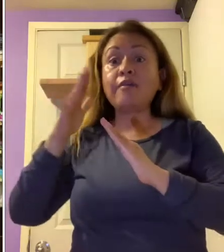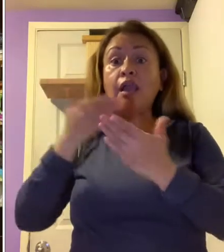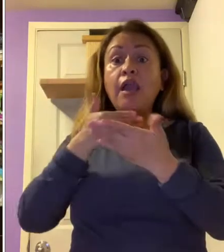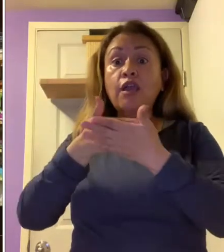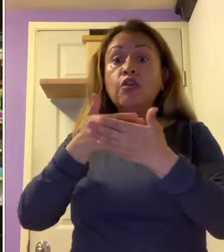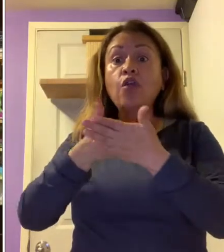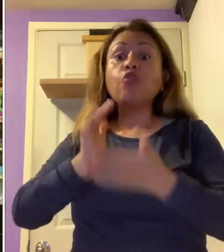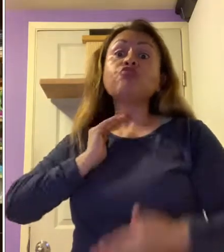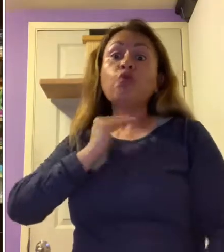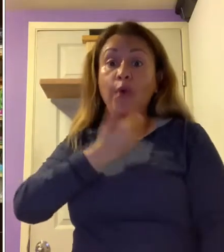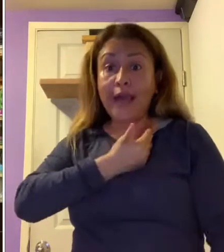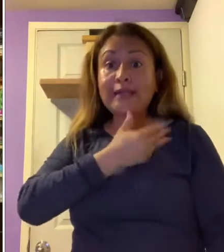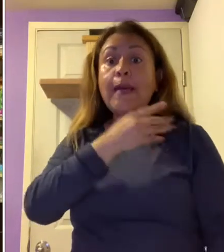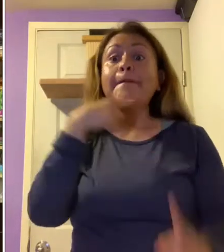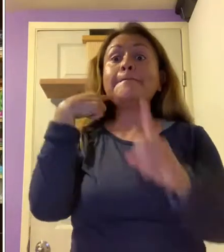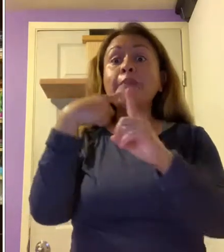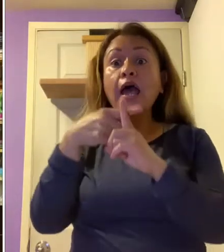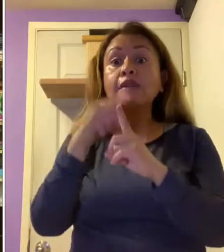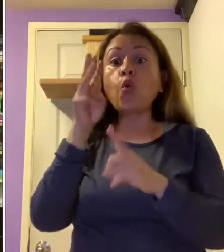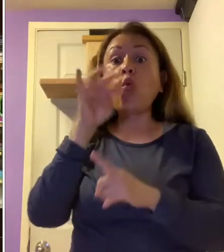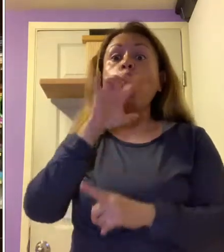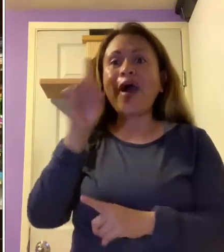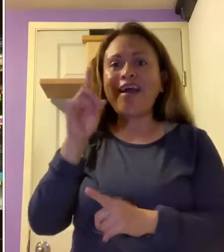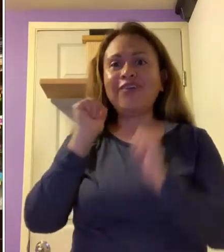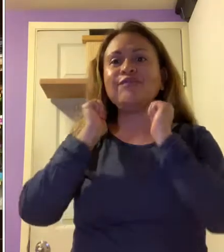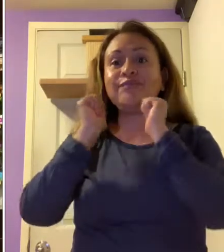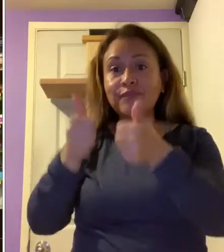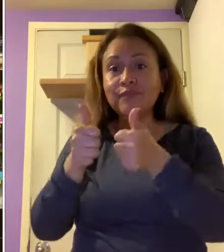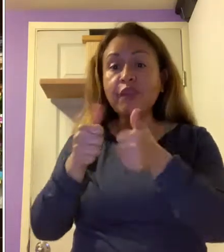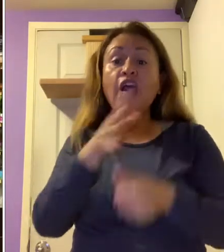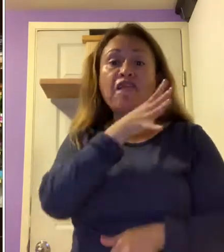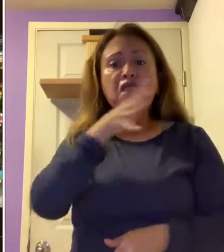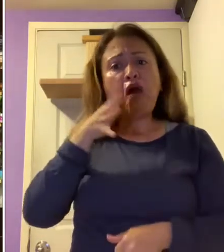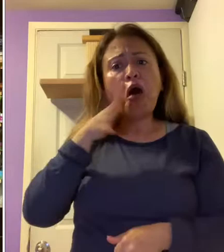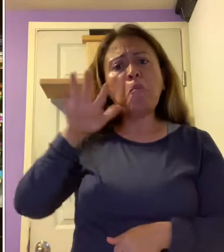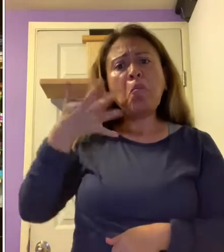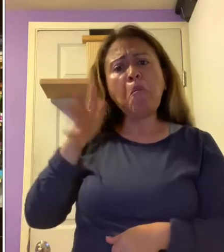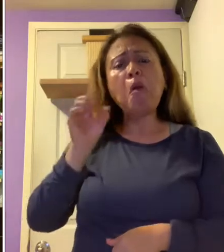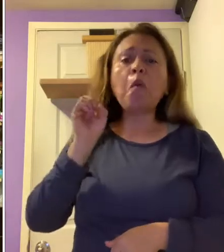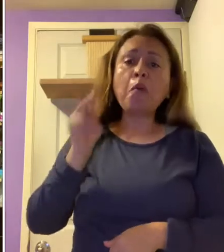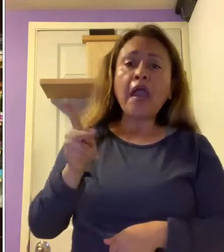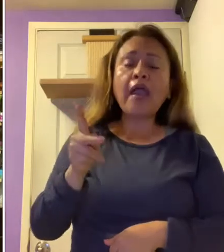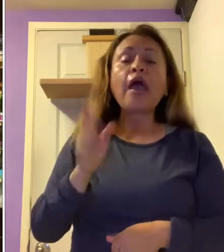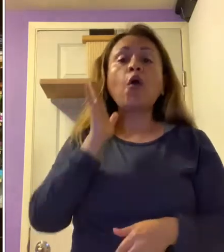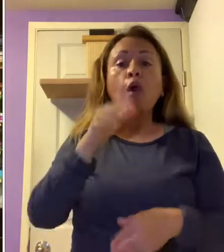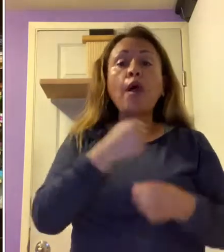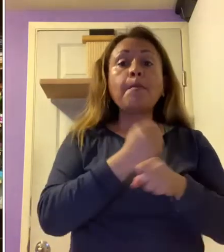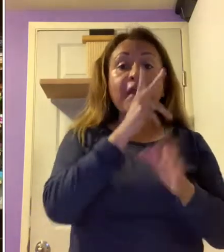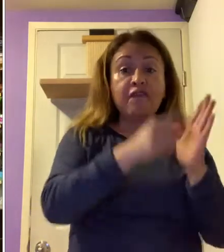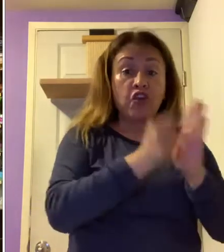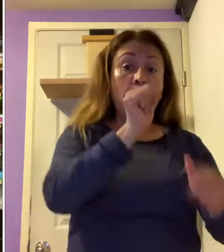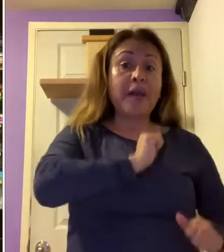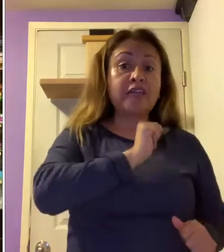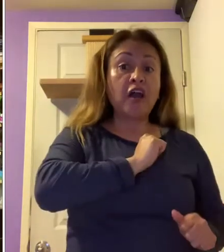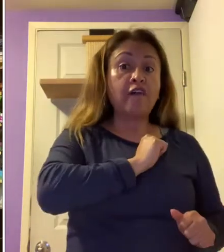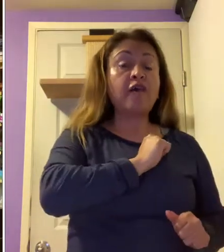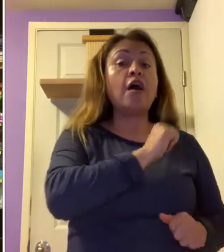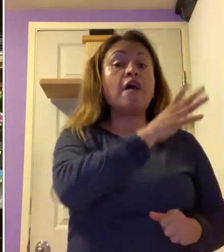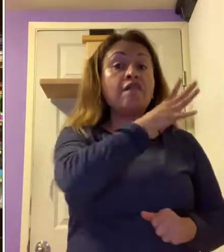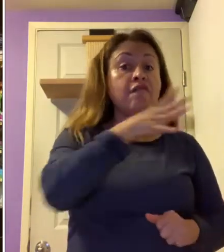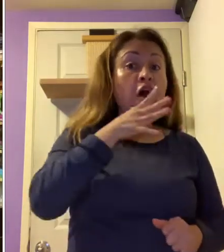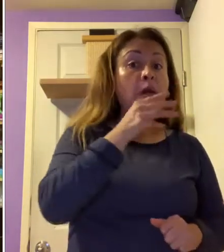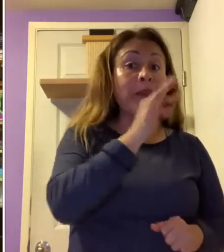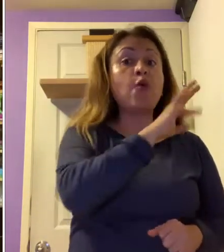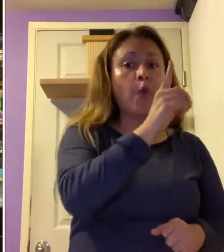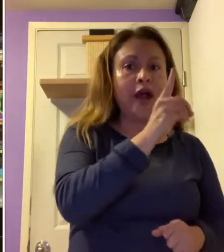quality, very close to us, the mainland, and they're wild caught. Farm raised is okay, and actually I want to do a whole video about farm raised versus wild